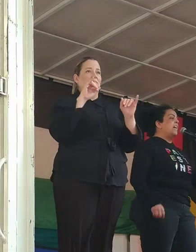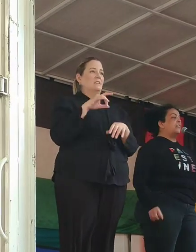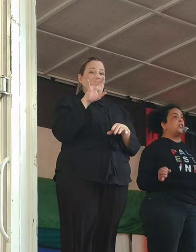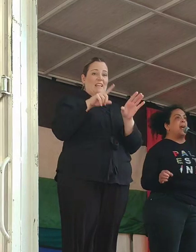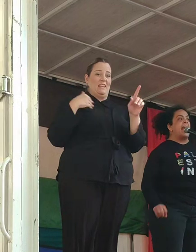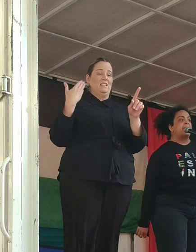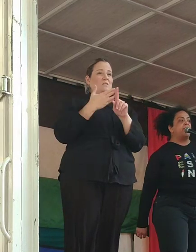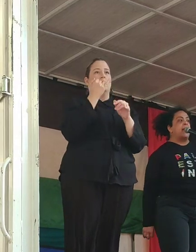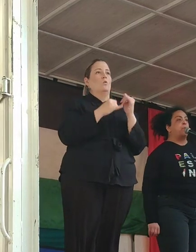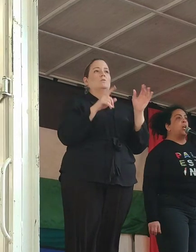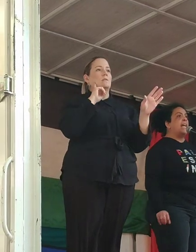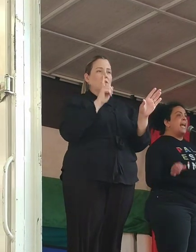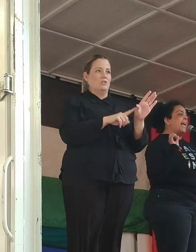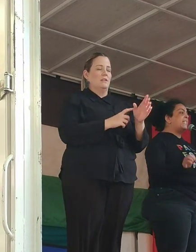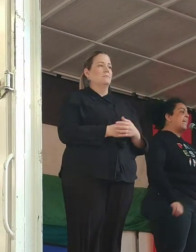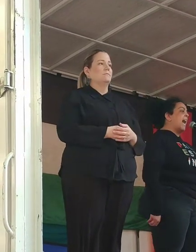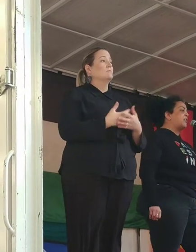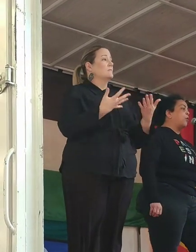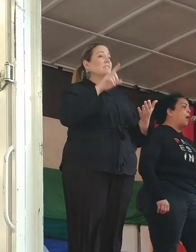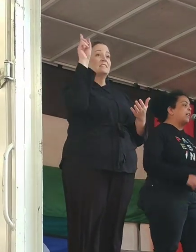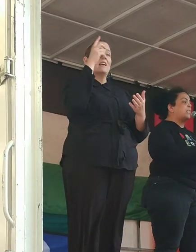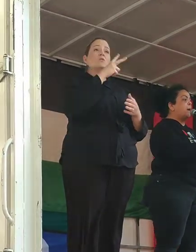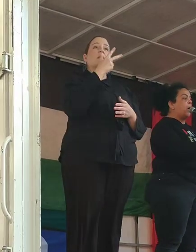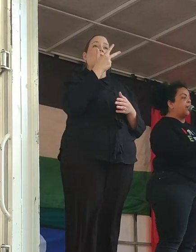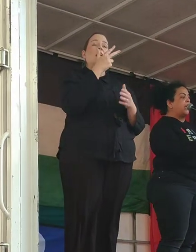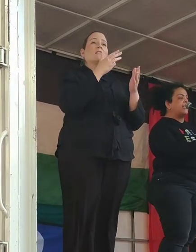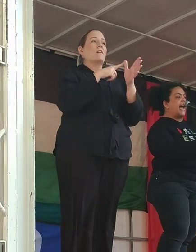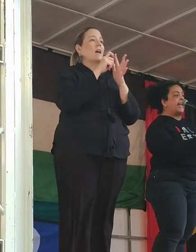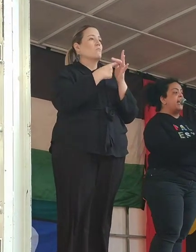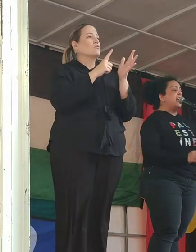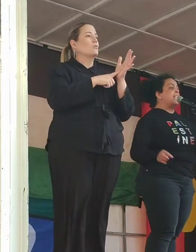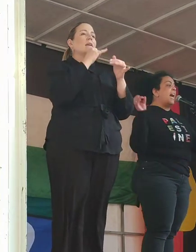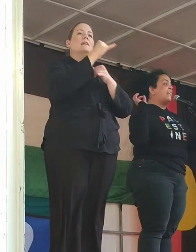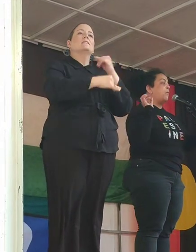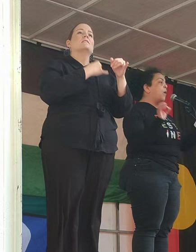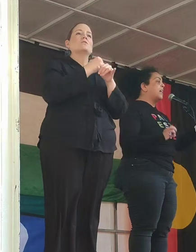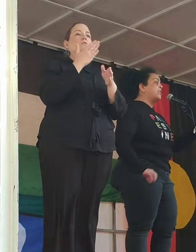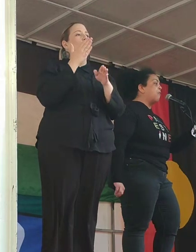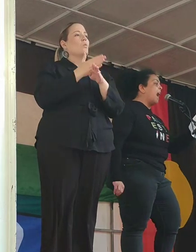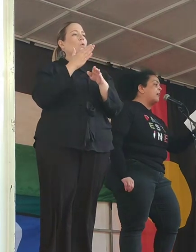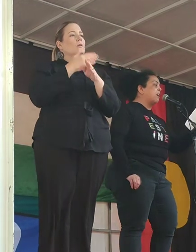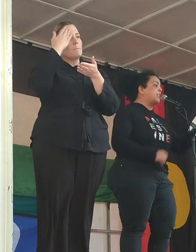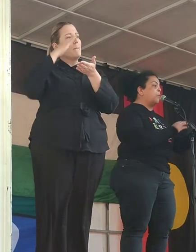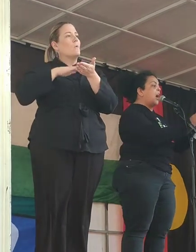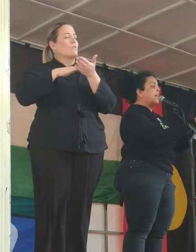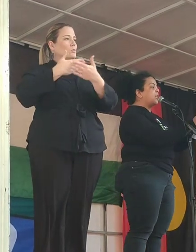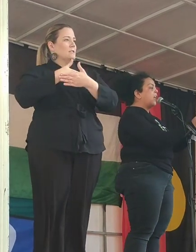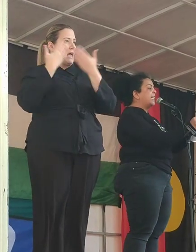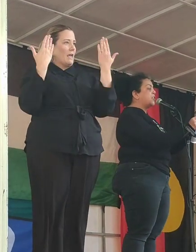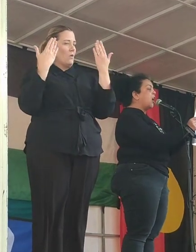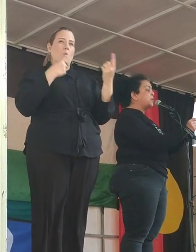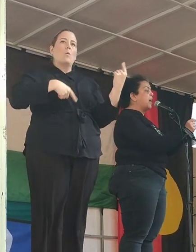Comrades, today, the 28th of April, International Workers' Memorial Day, the day that workers right across